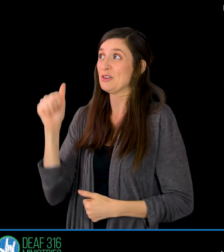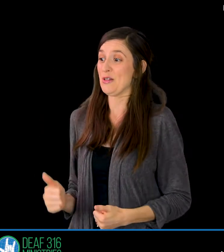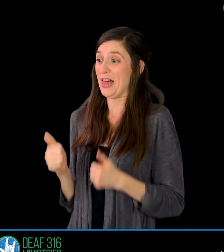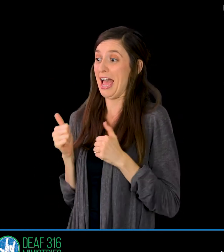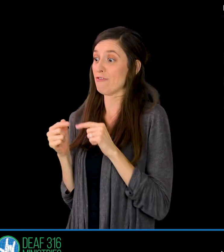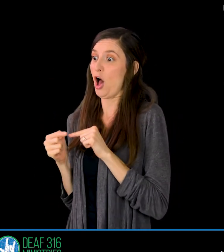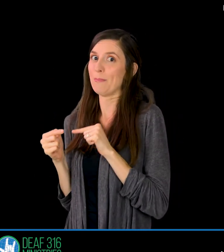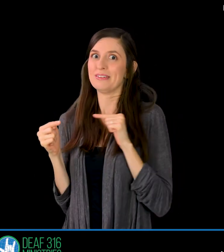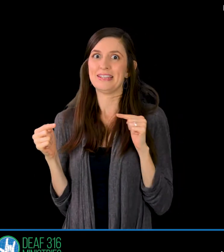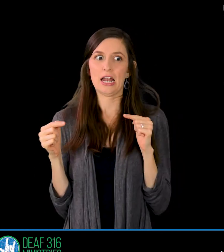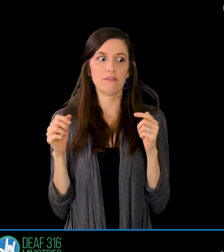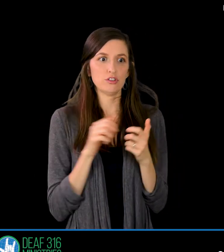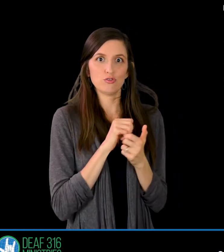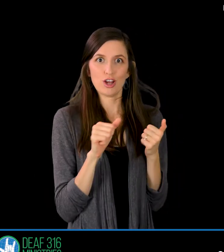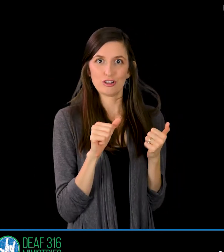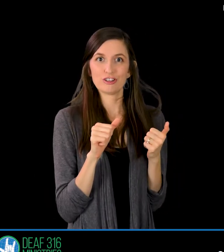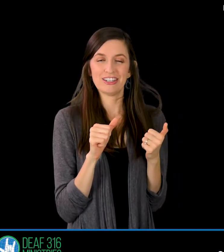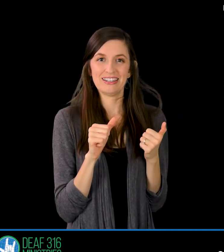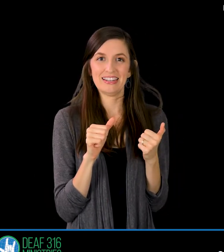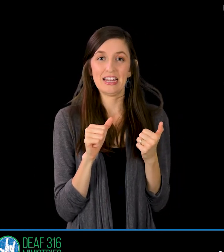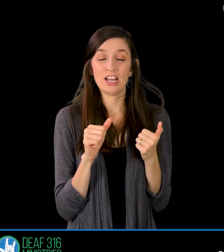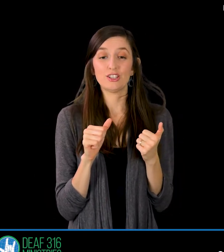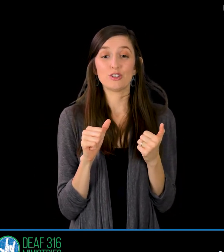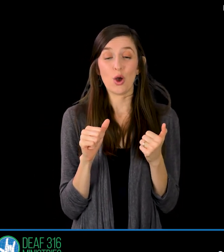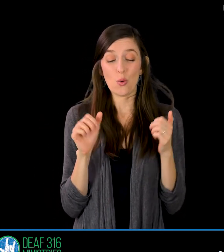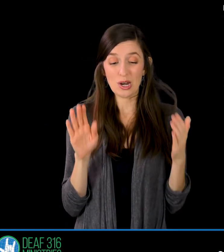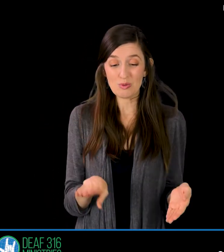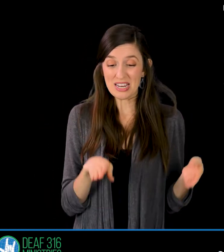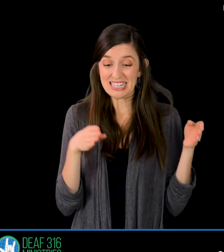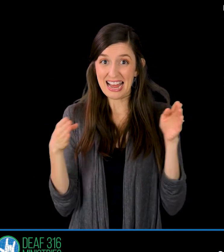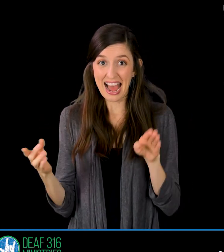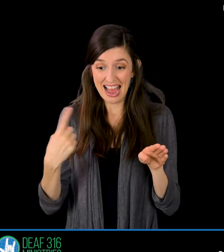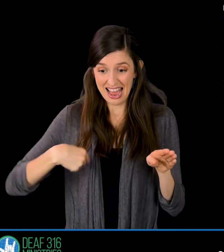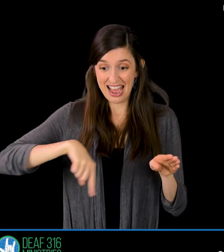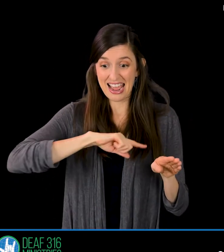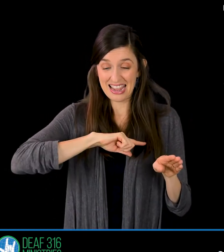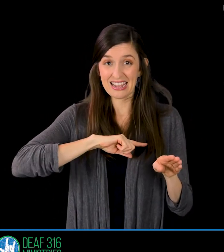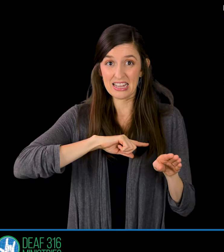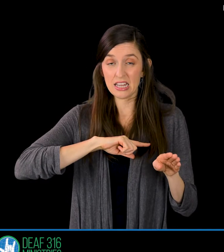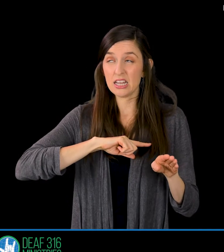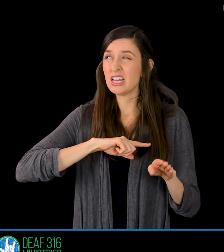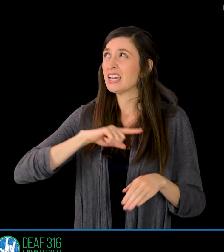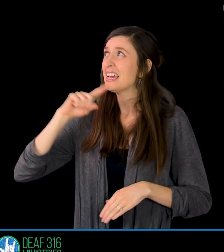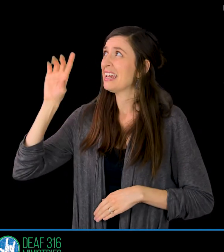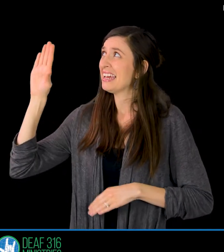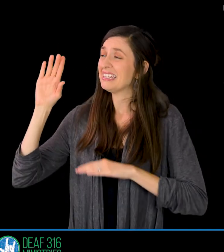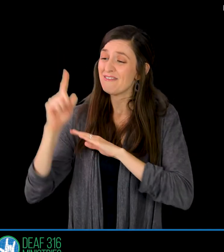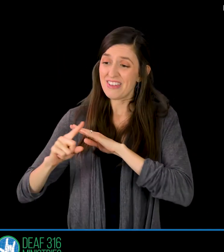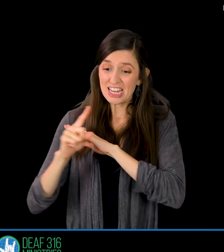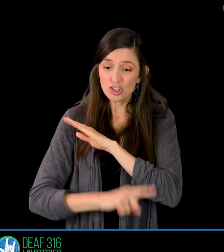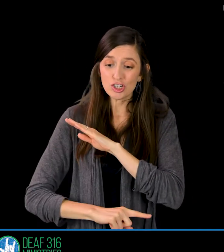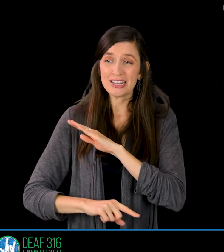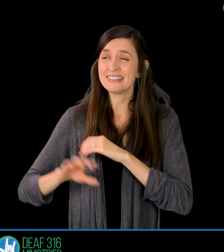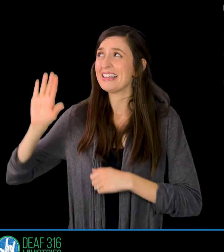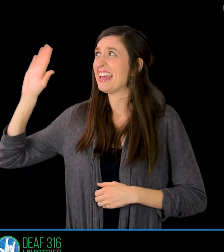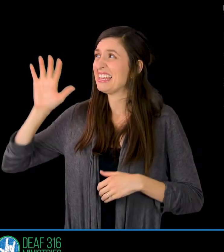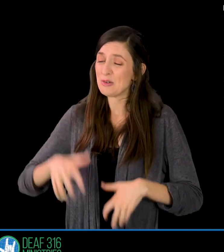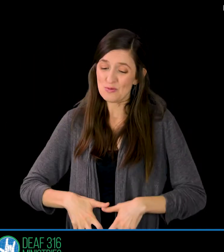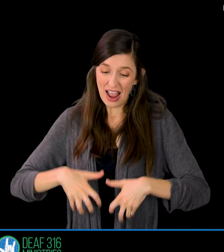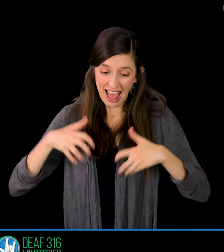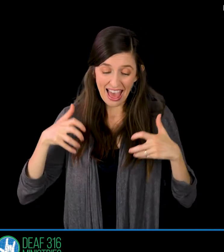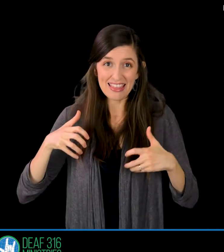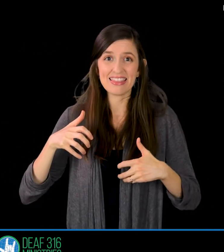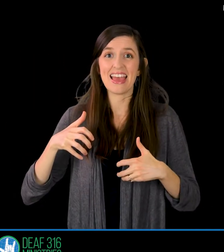is the opposite of destruction so destruction is in in the afterlife and it is the vengeance